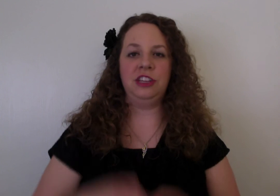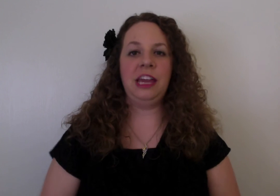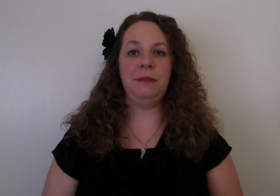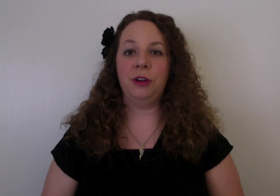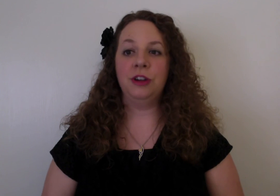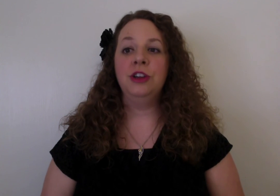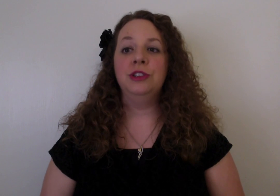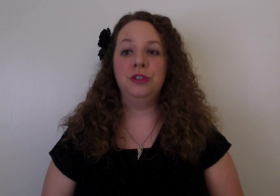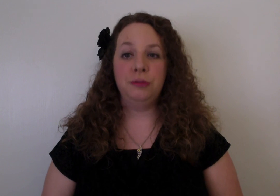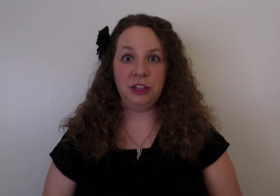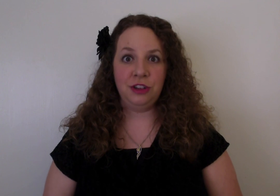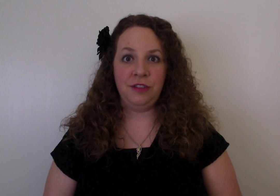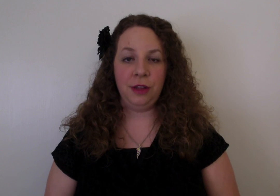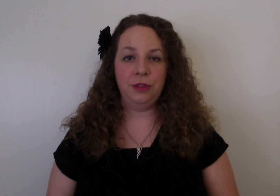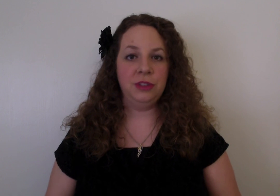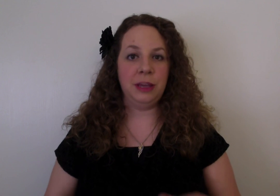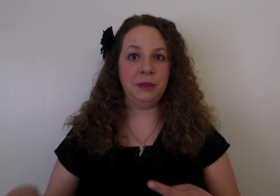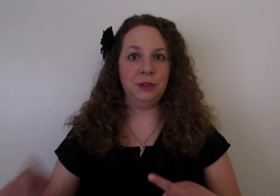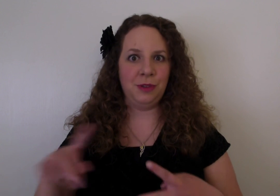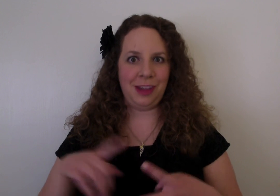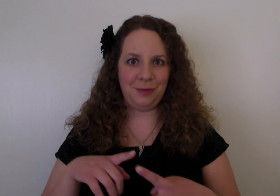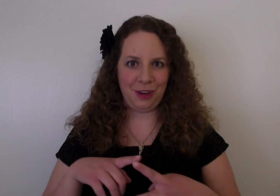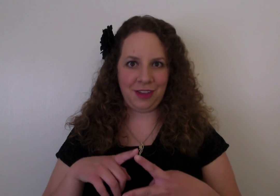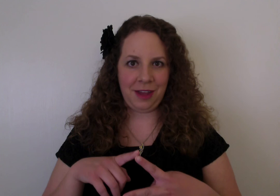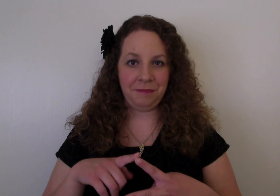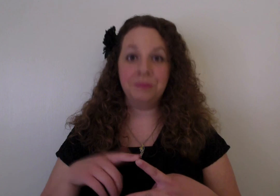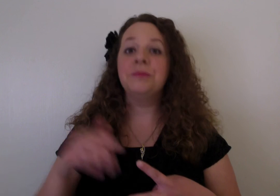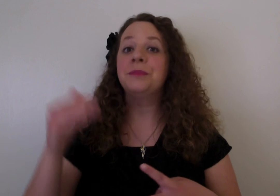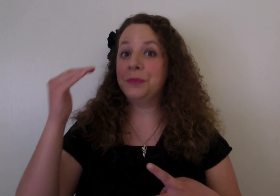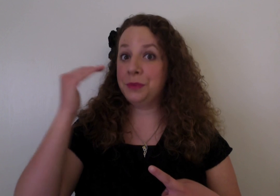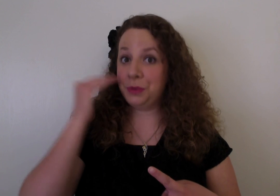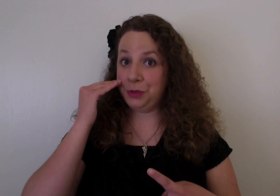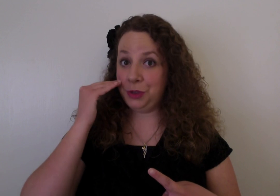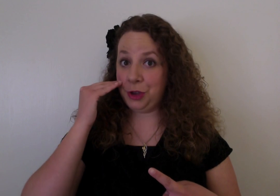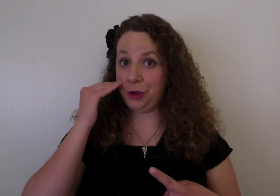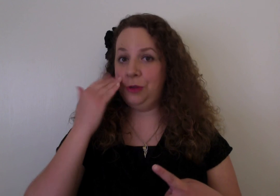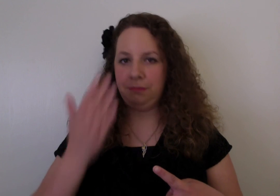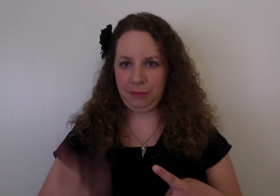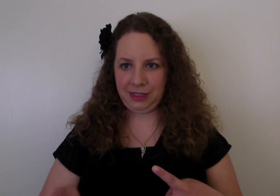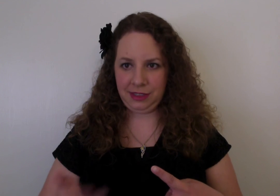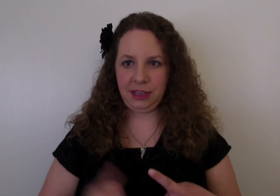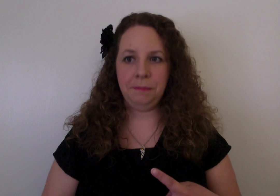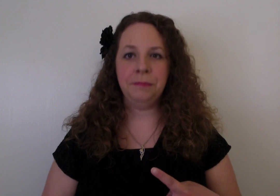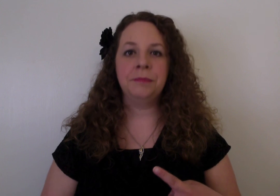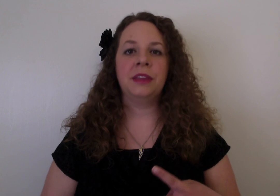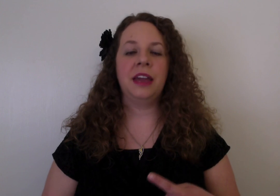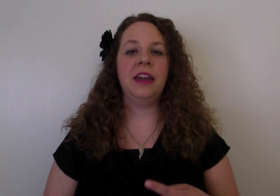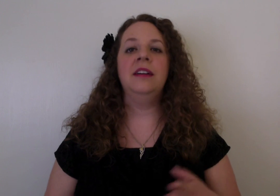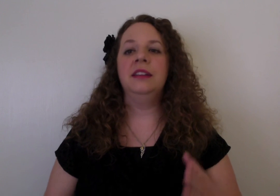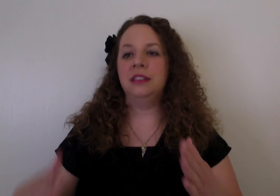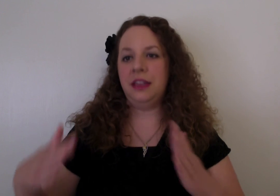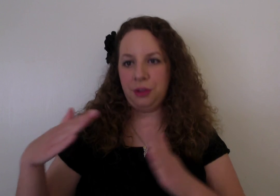aiming for. So do make sure you follow those steps. So again, what are they? No business name, okay, sign the